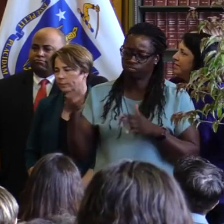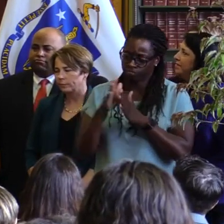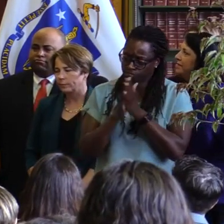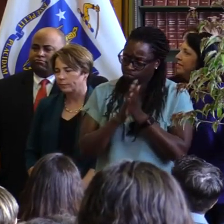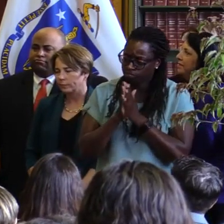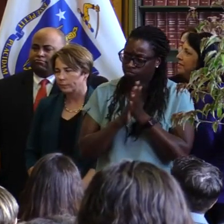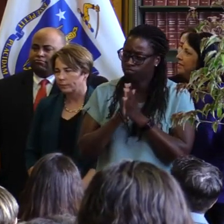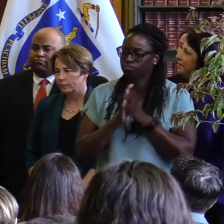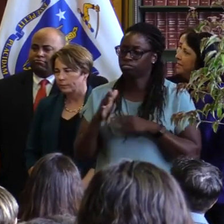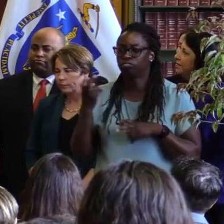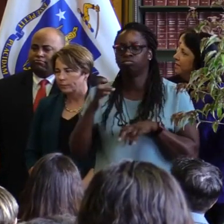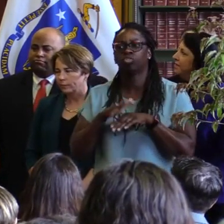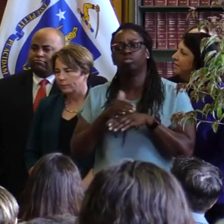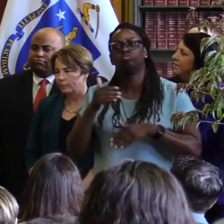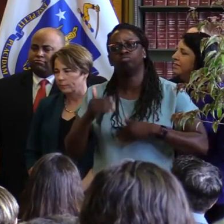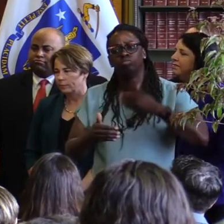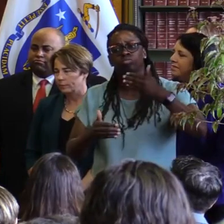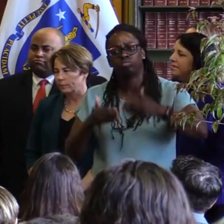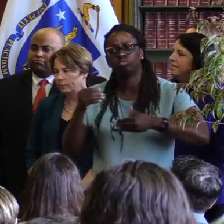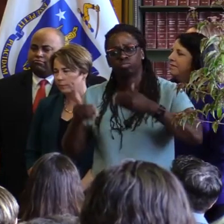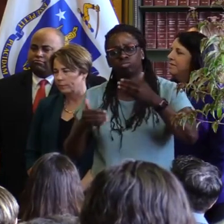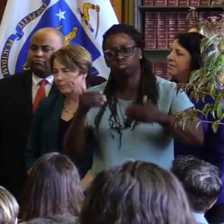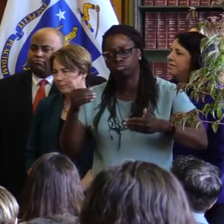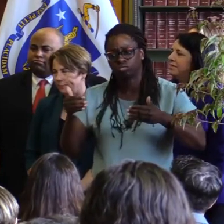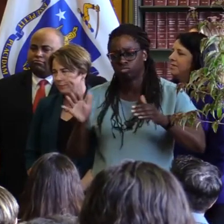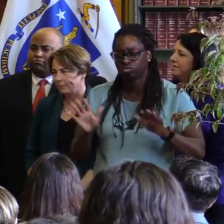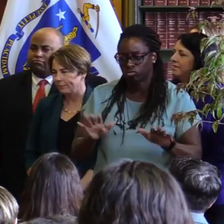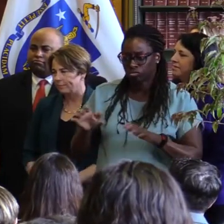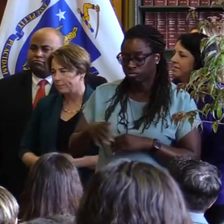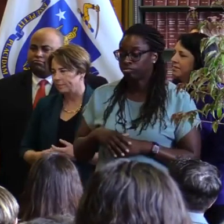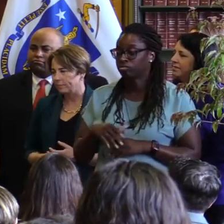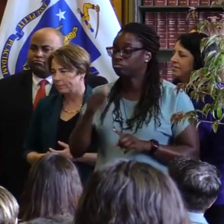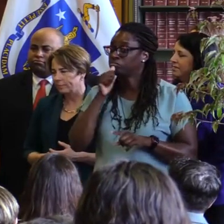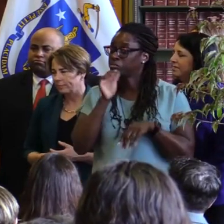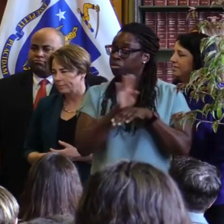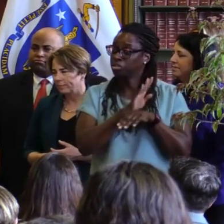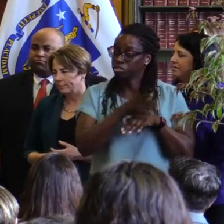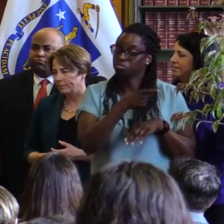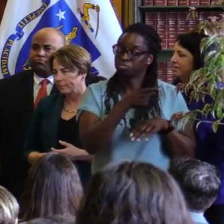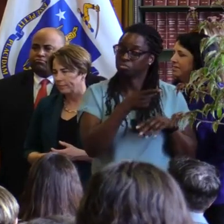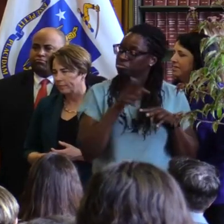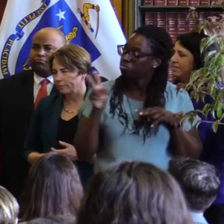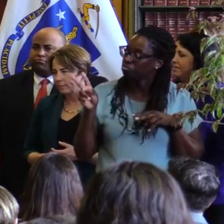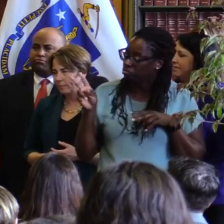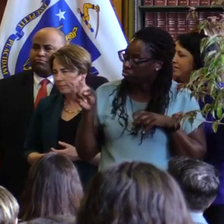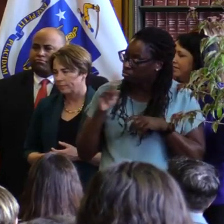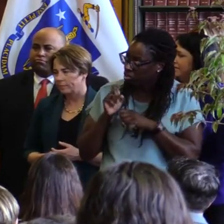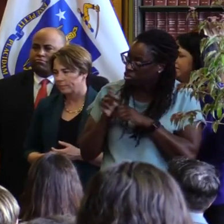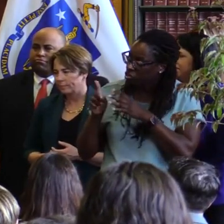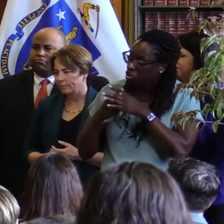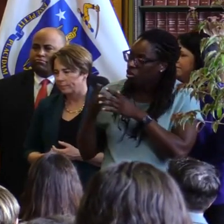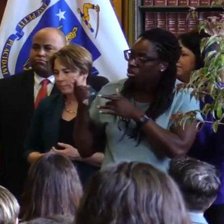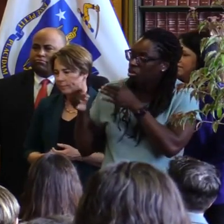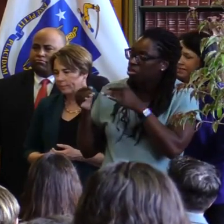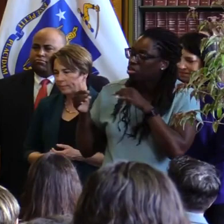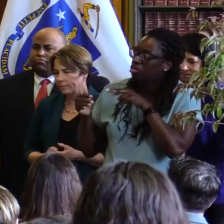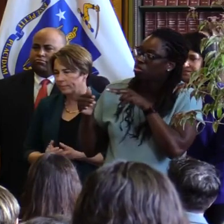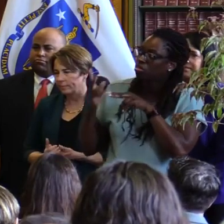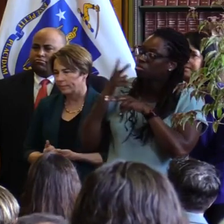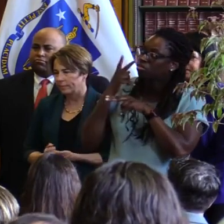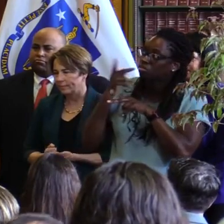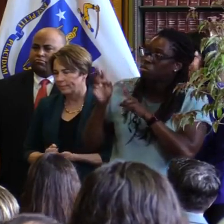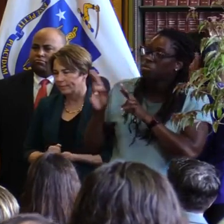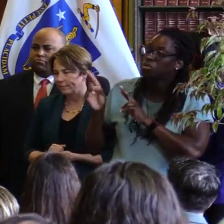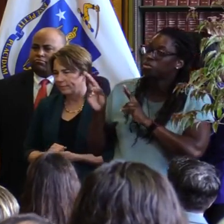progress in the private sector, progress that is looking to couple with the kind of work the Commonwealth is announcing today and